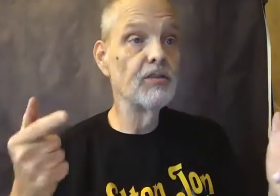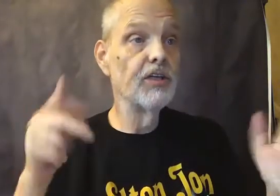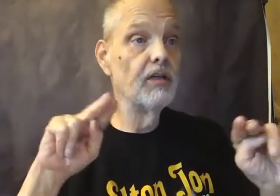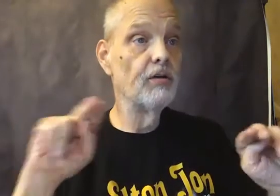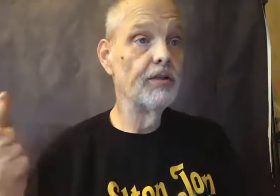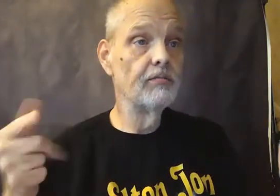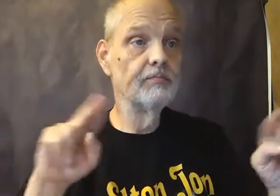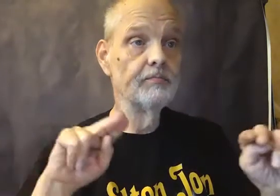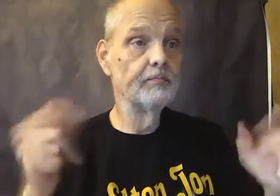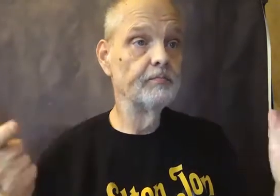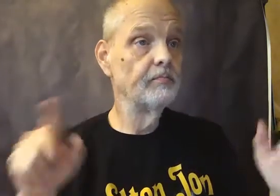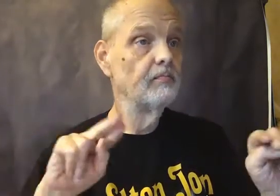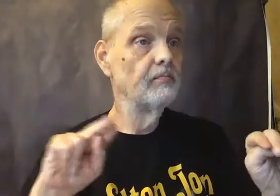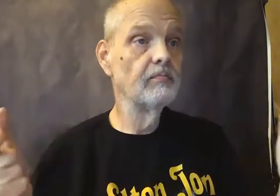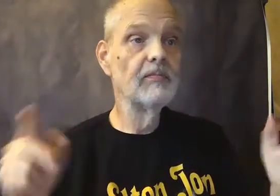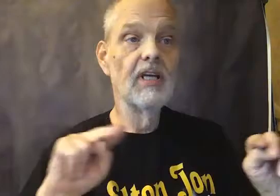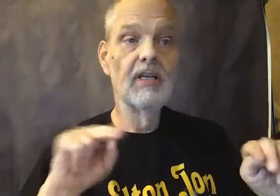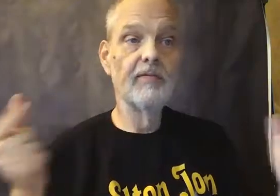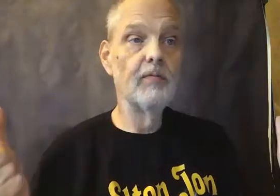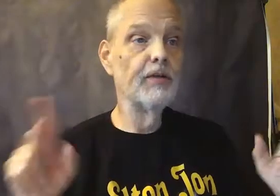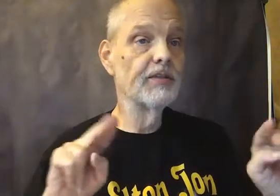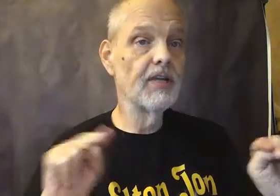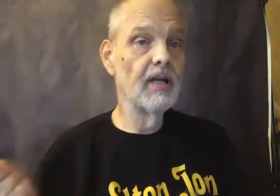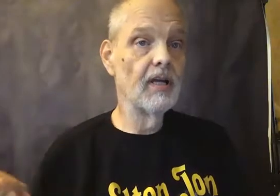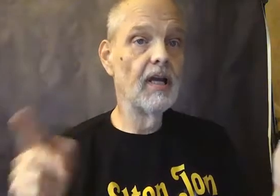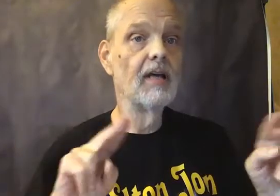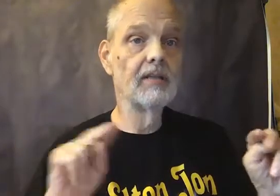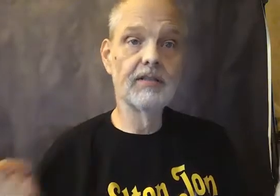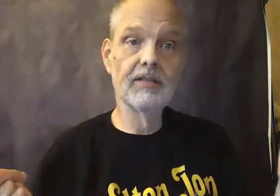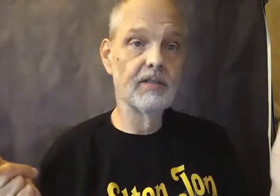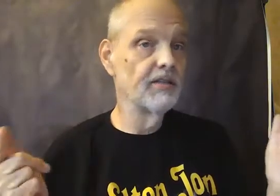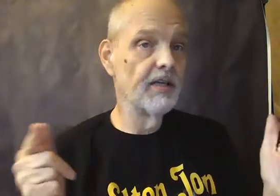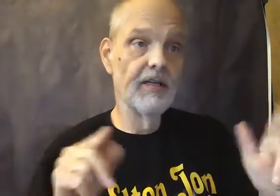NG, no good. Deaf people use the sign a lot to just say